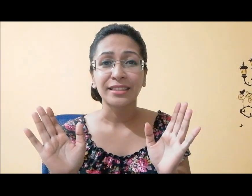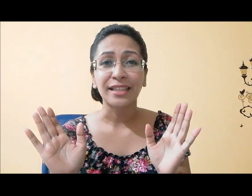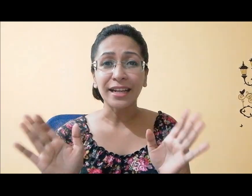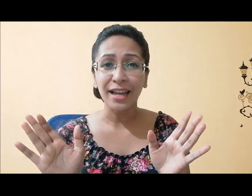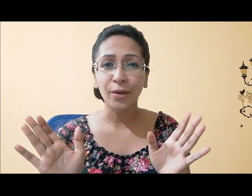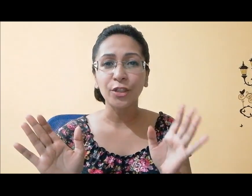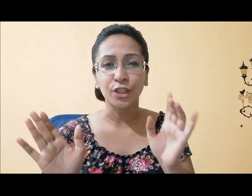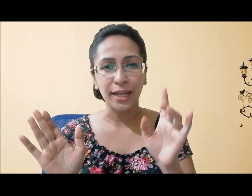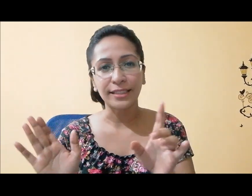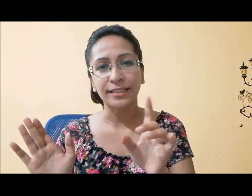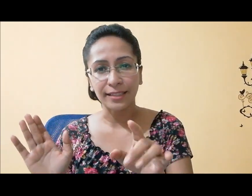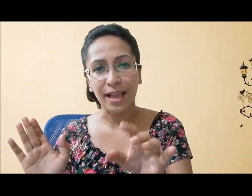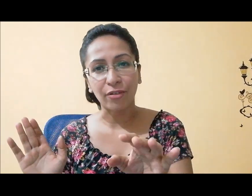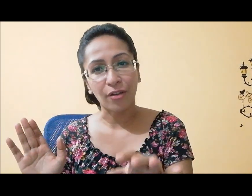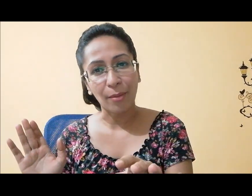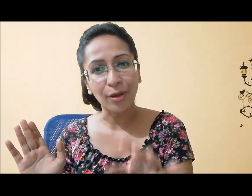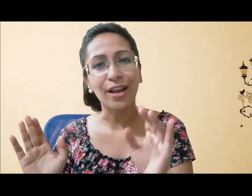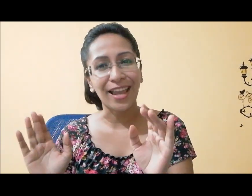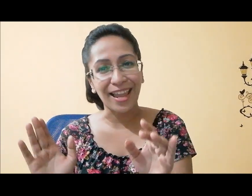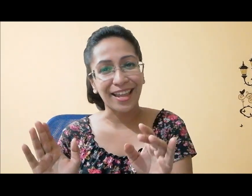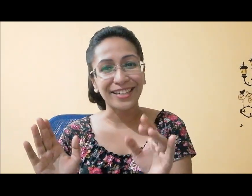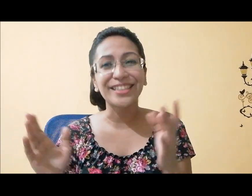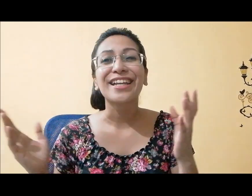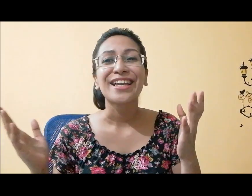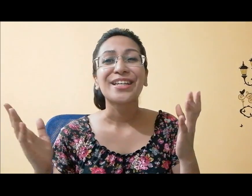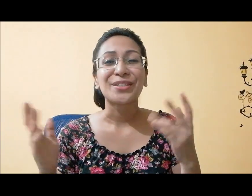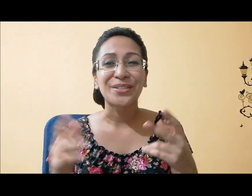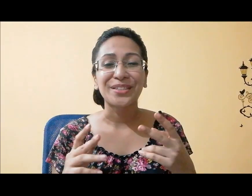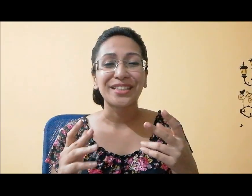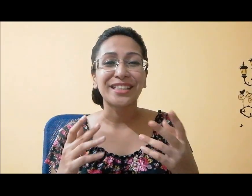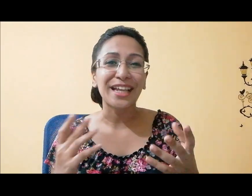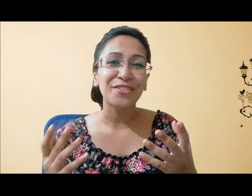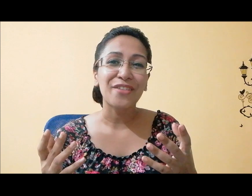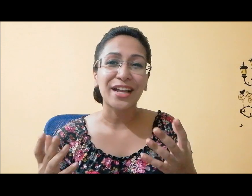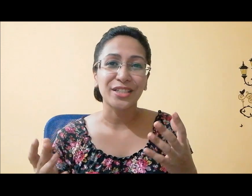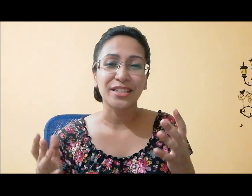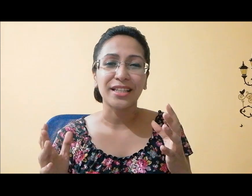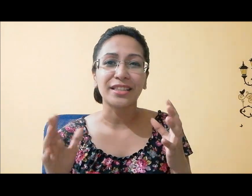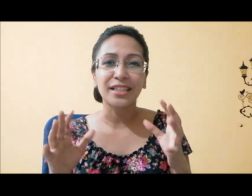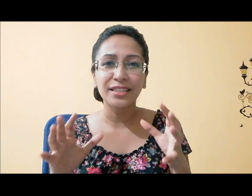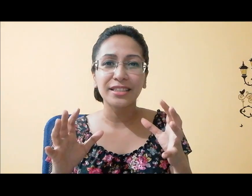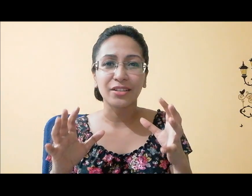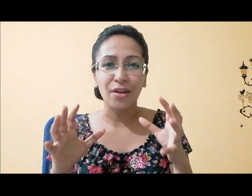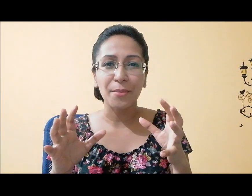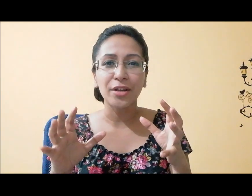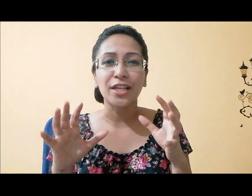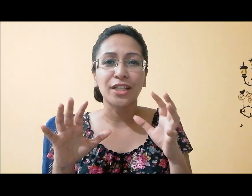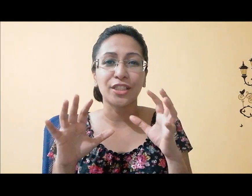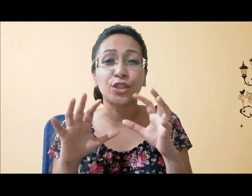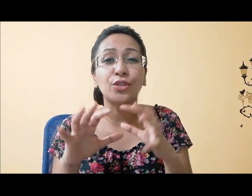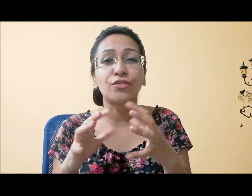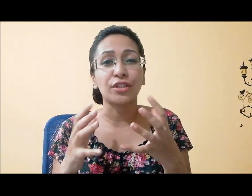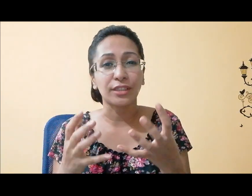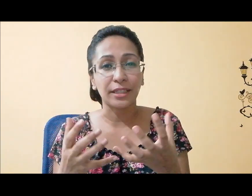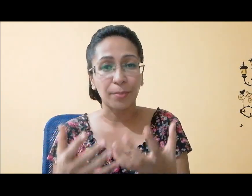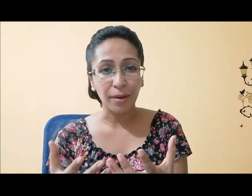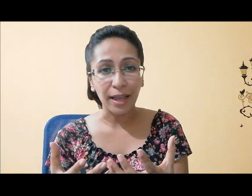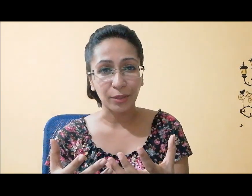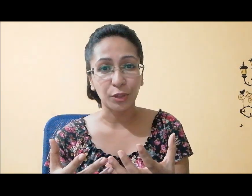Sign language, yes, it does have a grammar, and second fact is that this grammar is universally applied, which